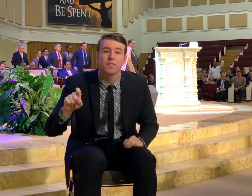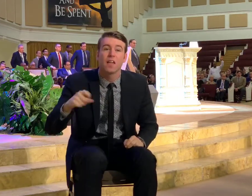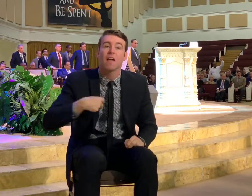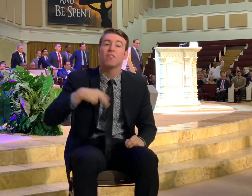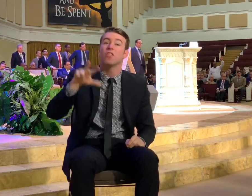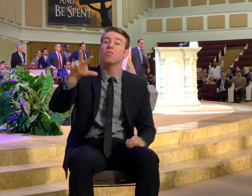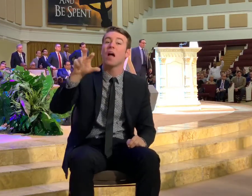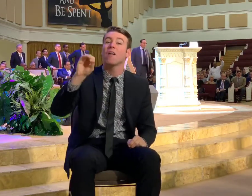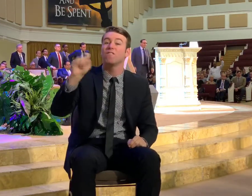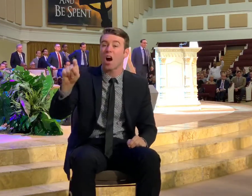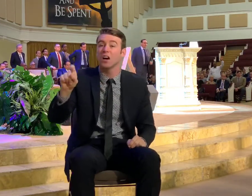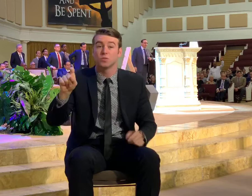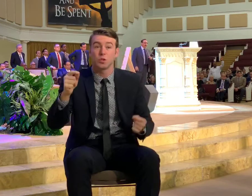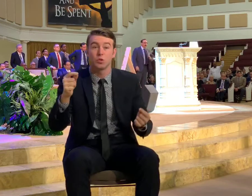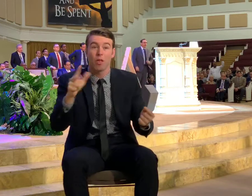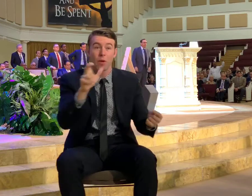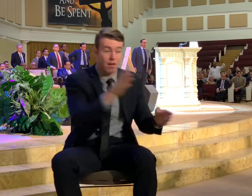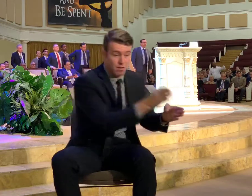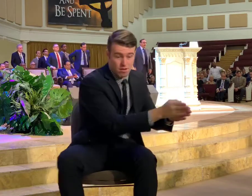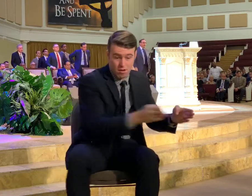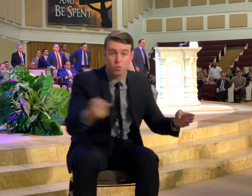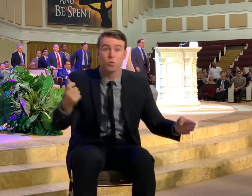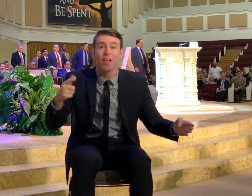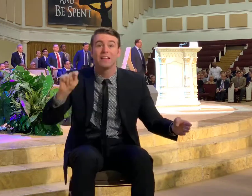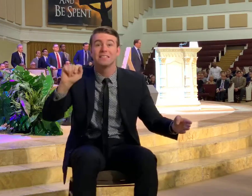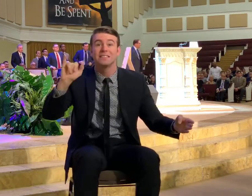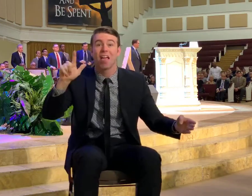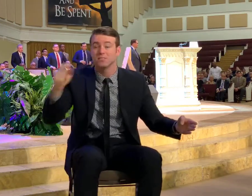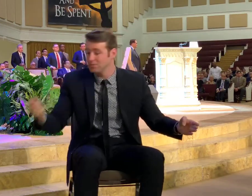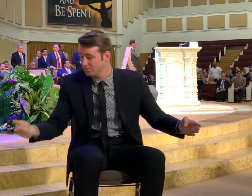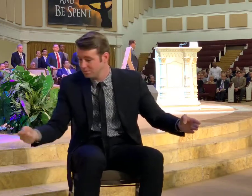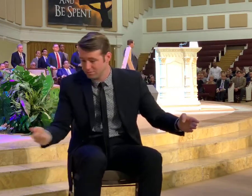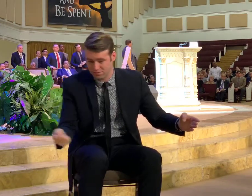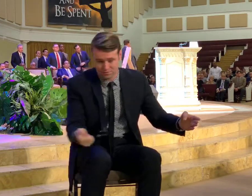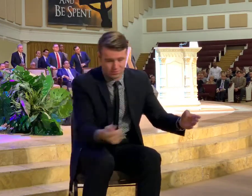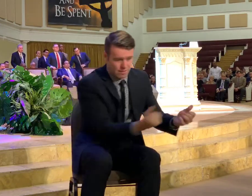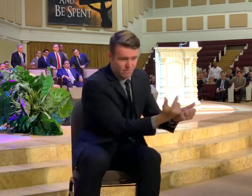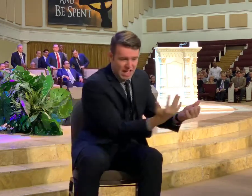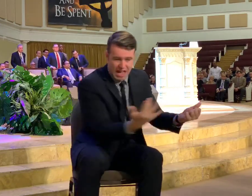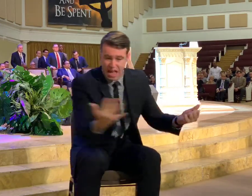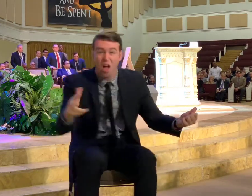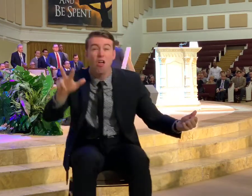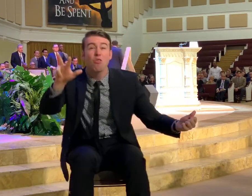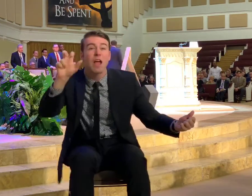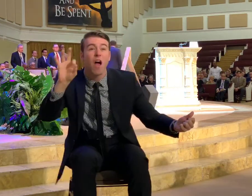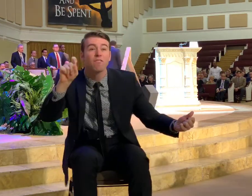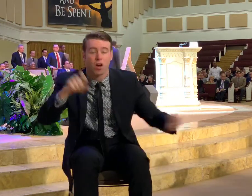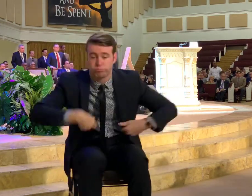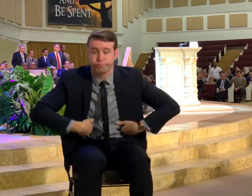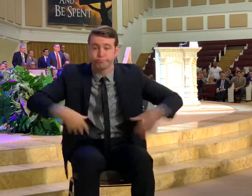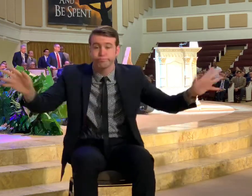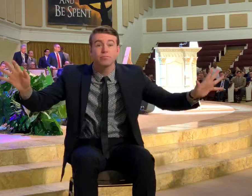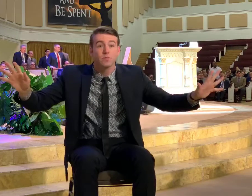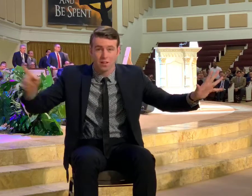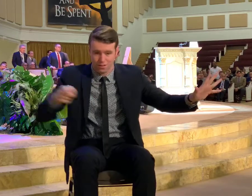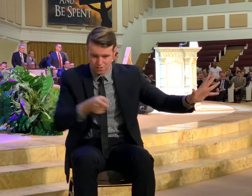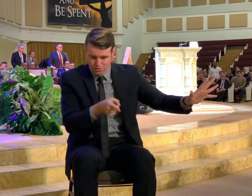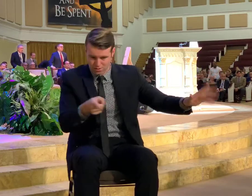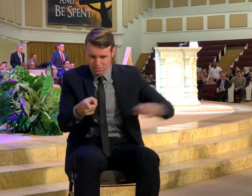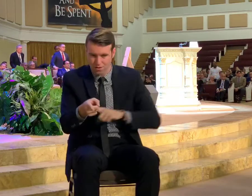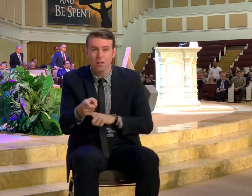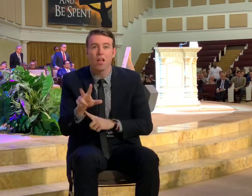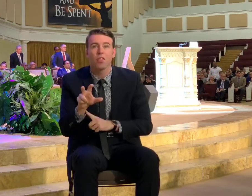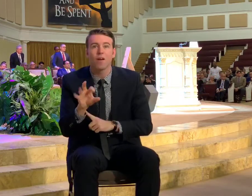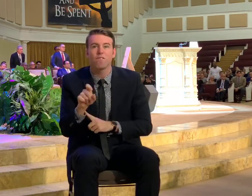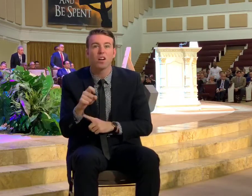And he lit their tails on fire. And he set them loose. You know, we need an apostolic church, a 300